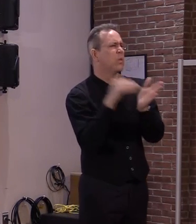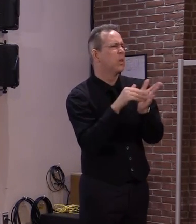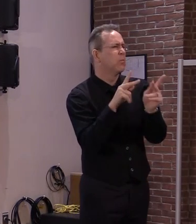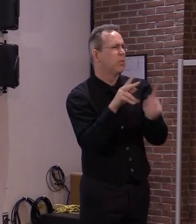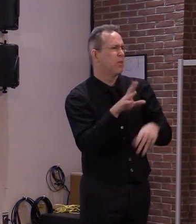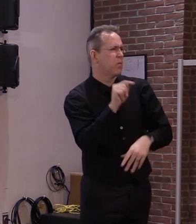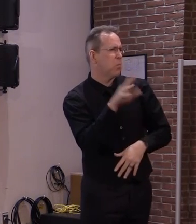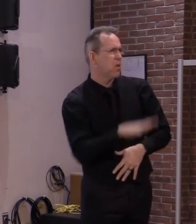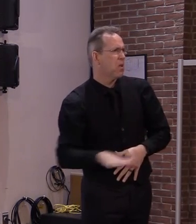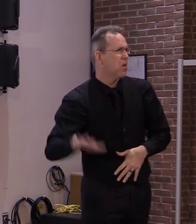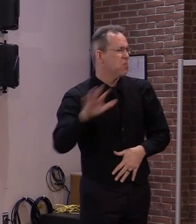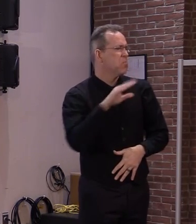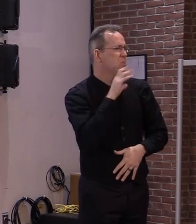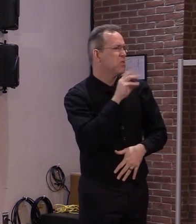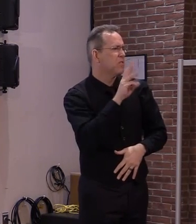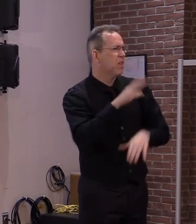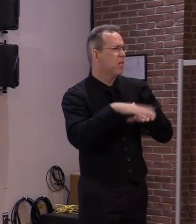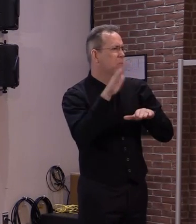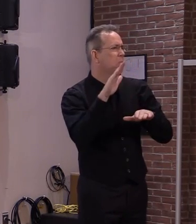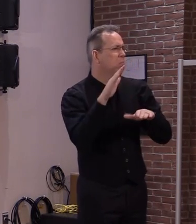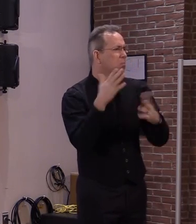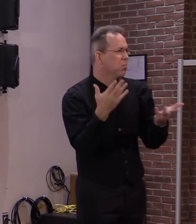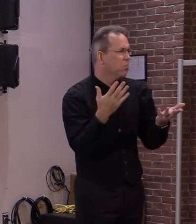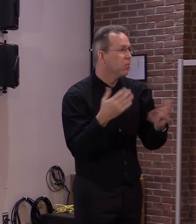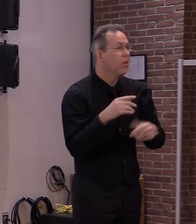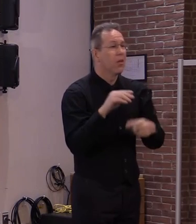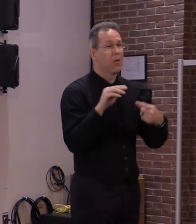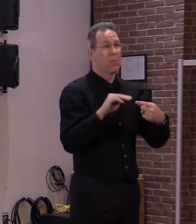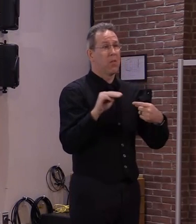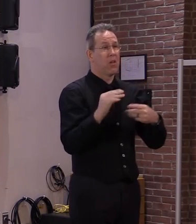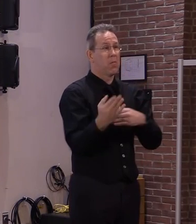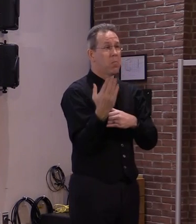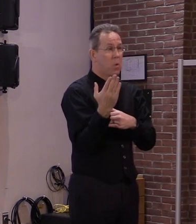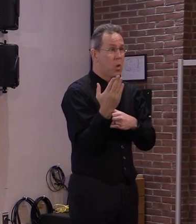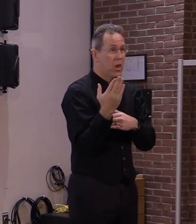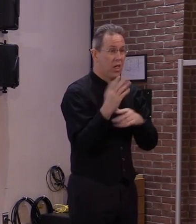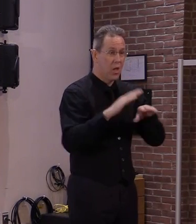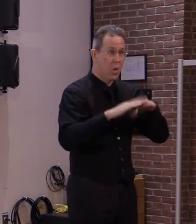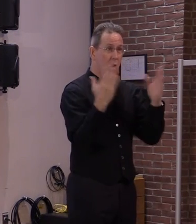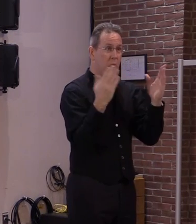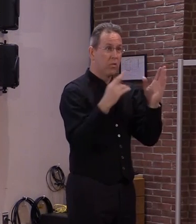next Monday. I encourage this group to go online at